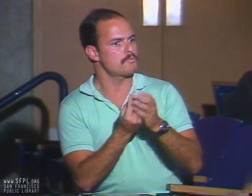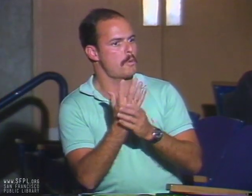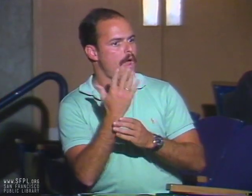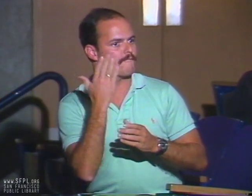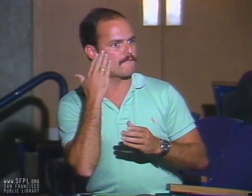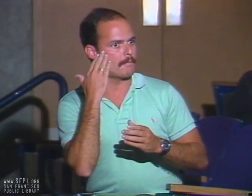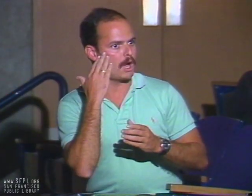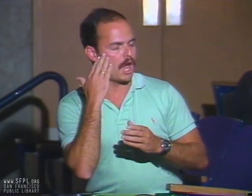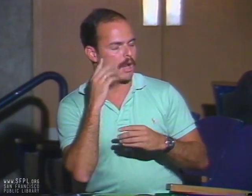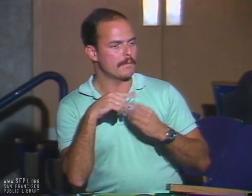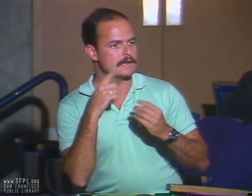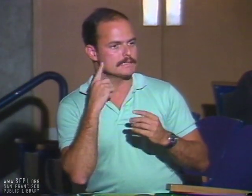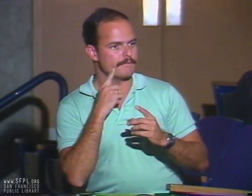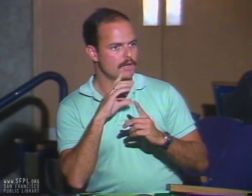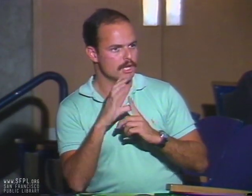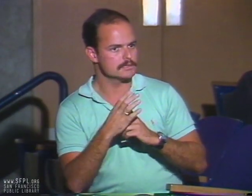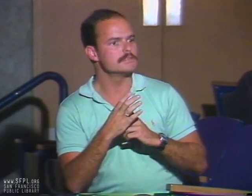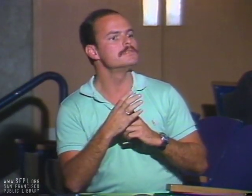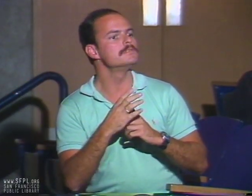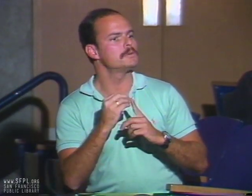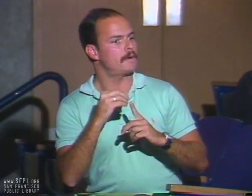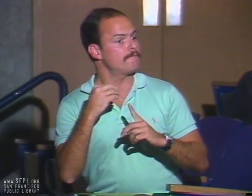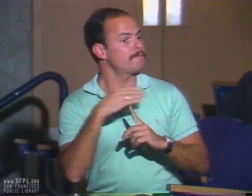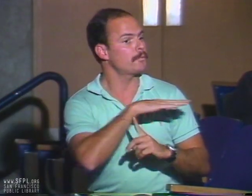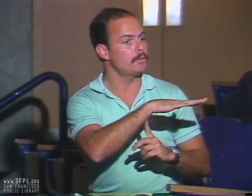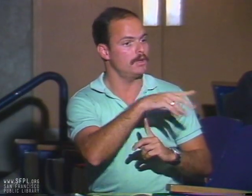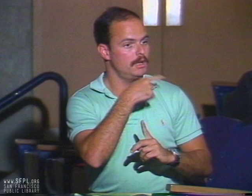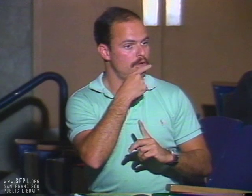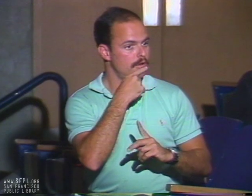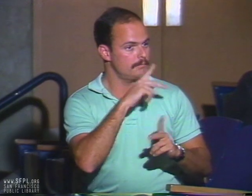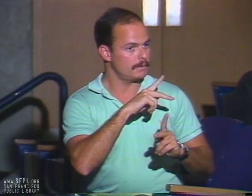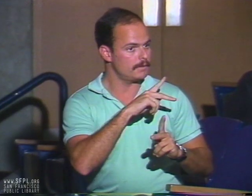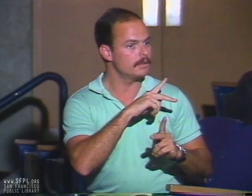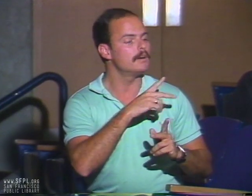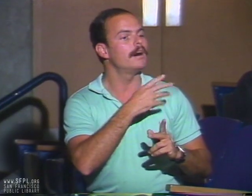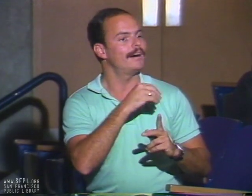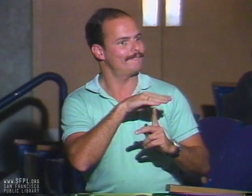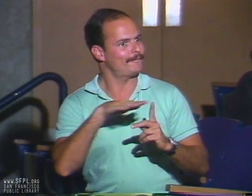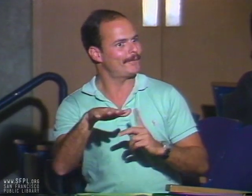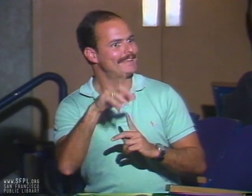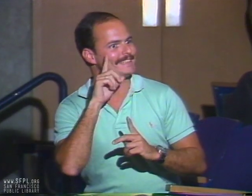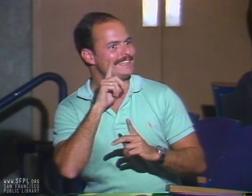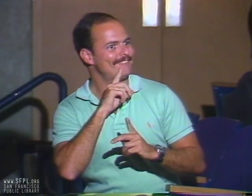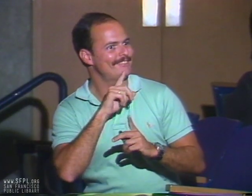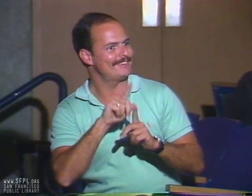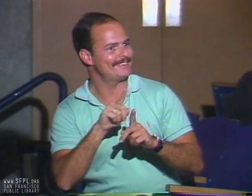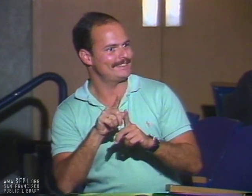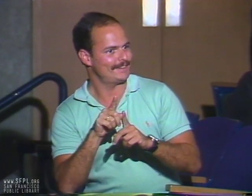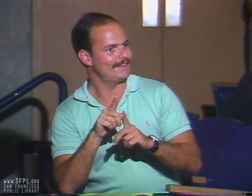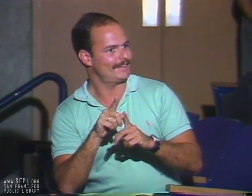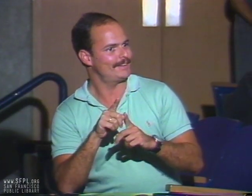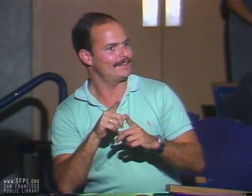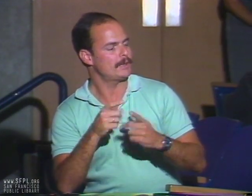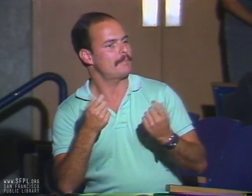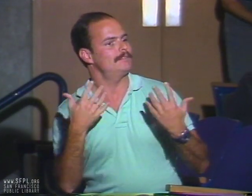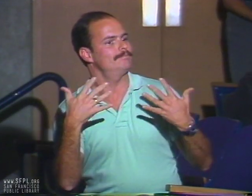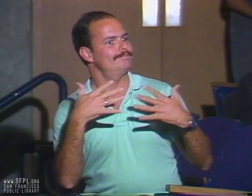As awareness of deaf culture spreads, more people view us in a positive way, which affects how we view ourselves.